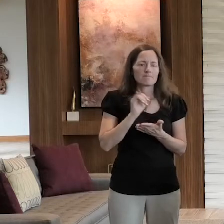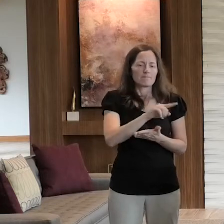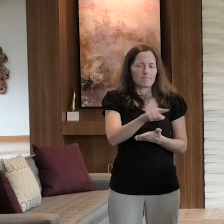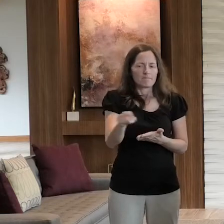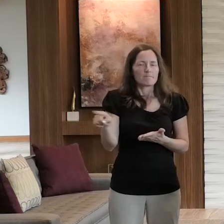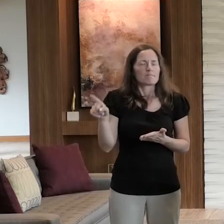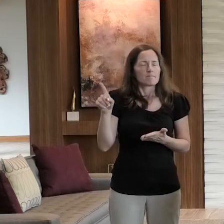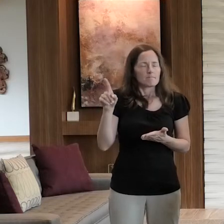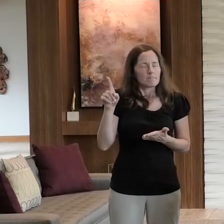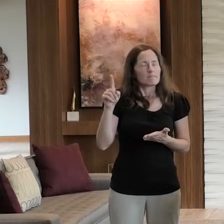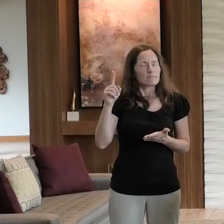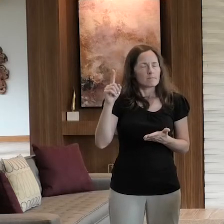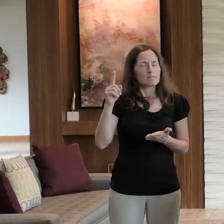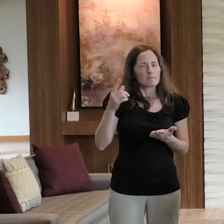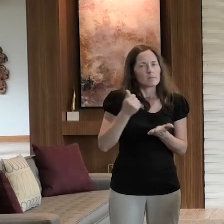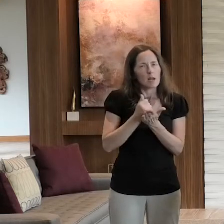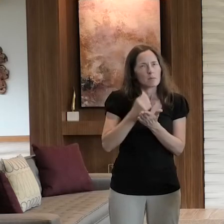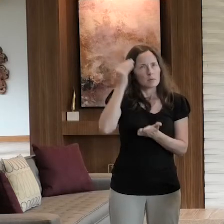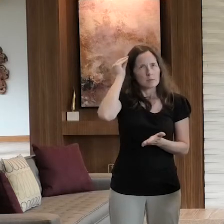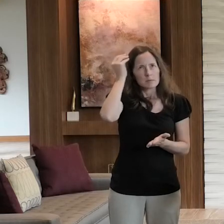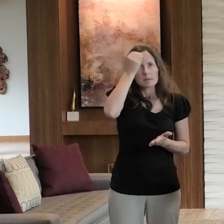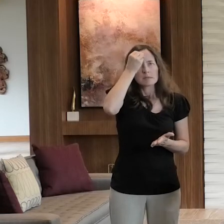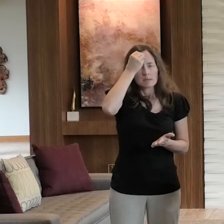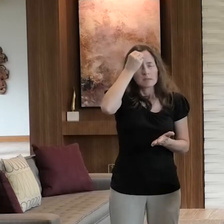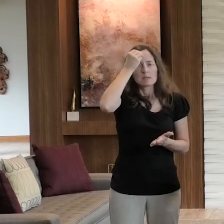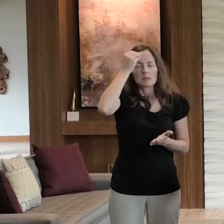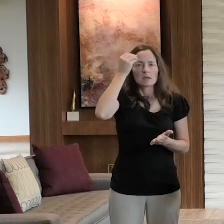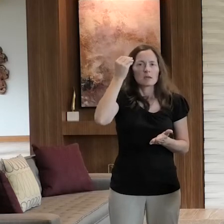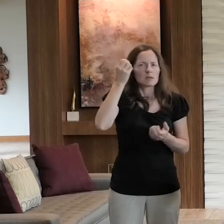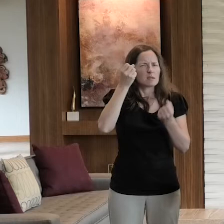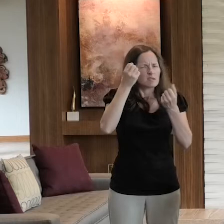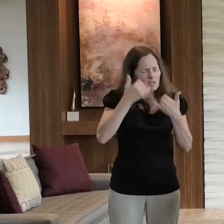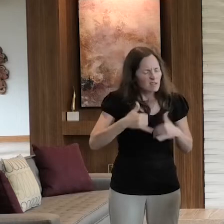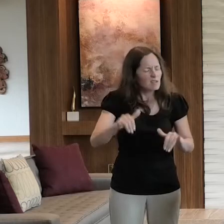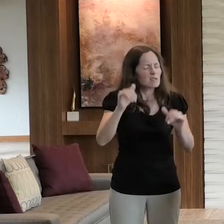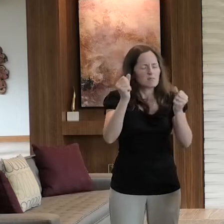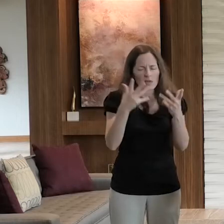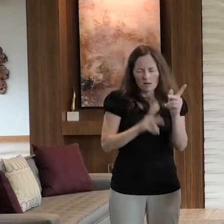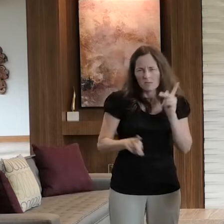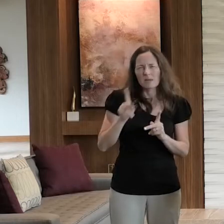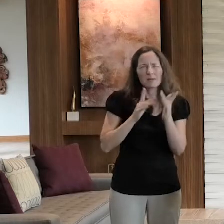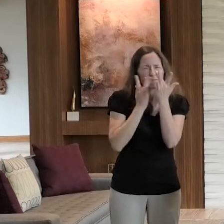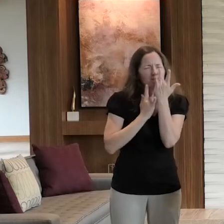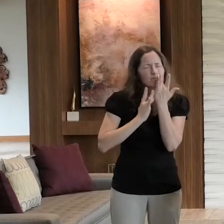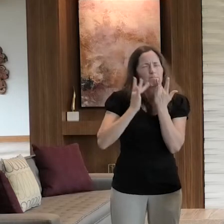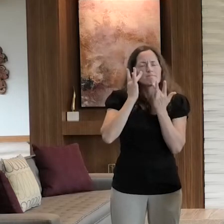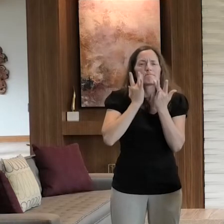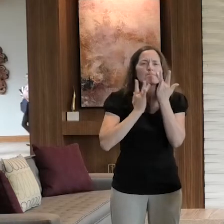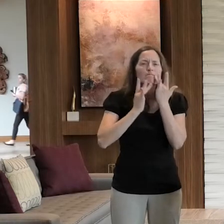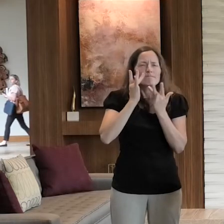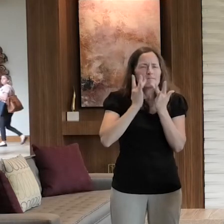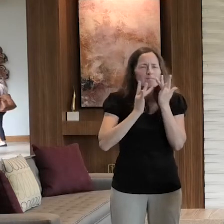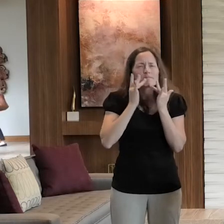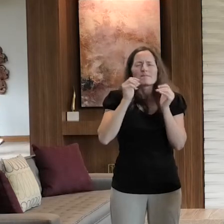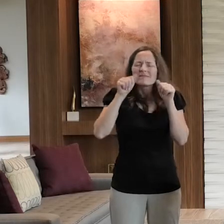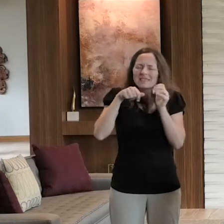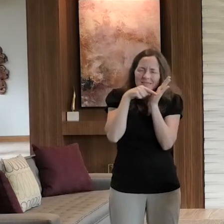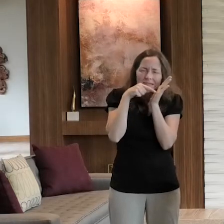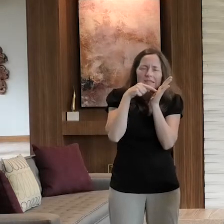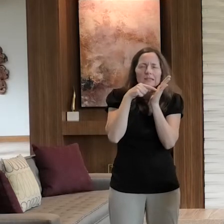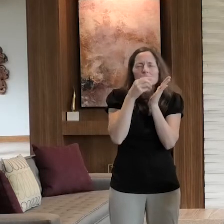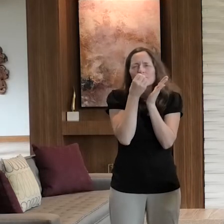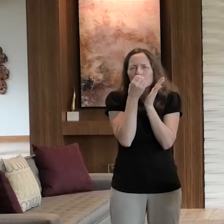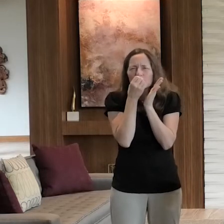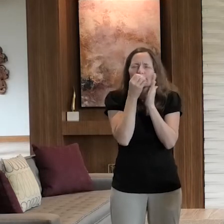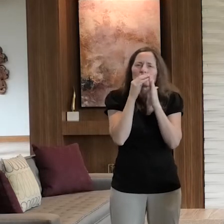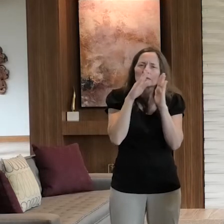those who are in need here in the county, that there are still so many who are struggling to be able to make ends meet. And it's really programs like this that are